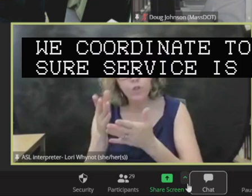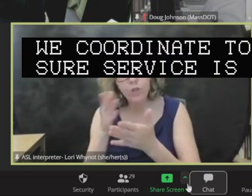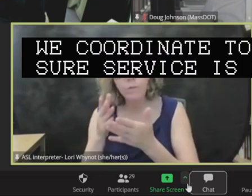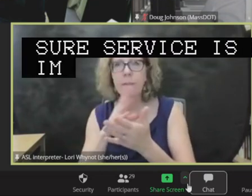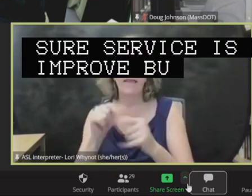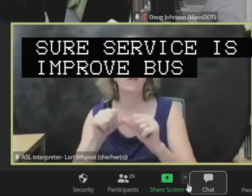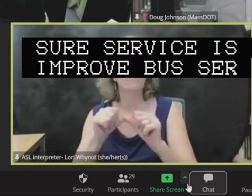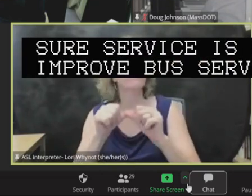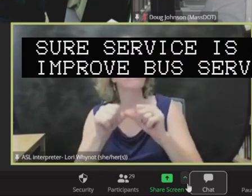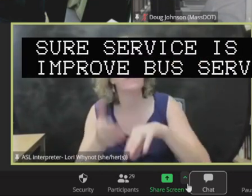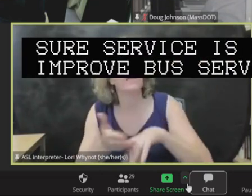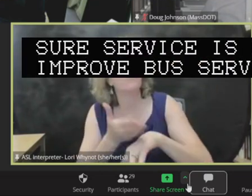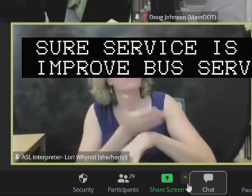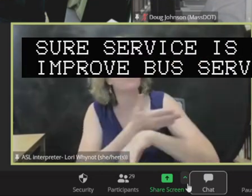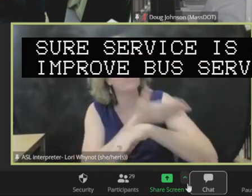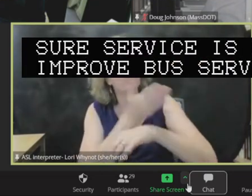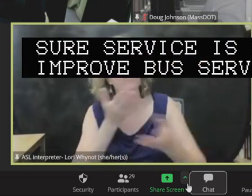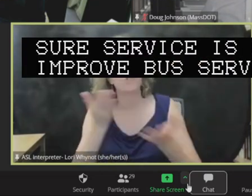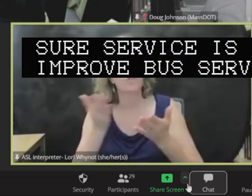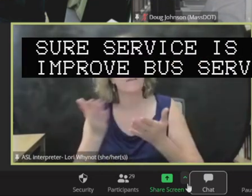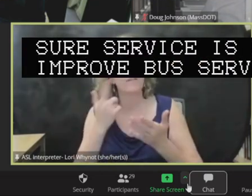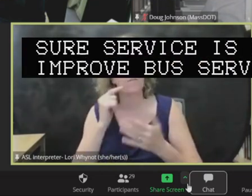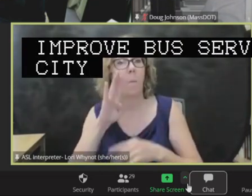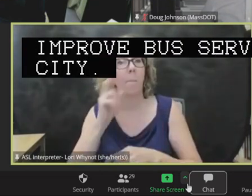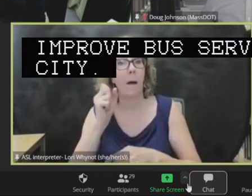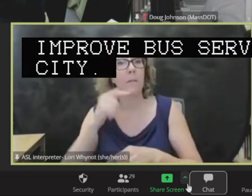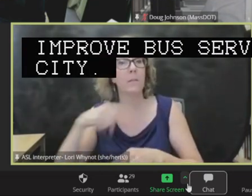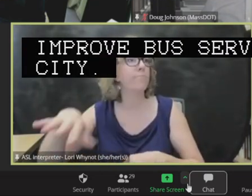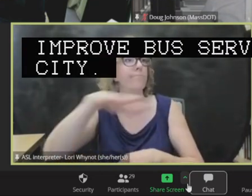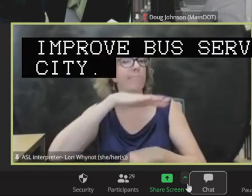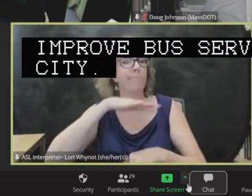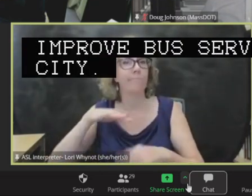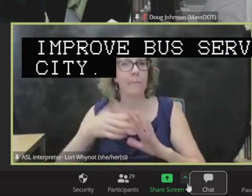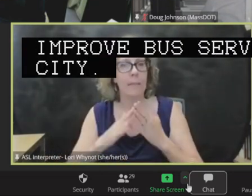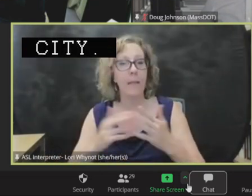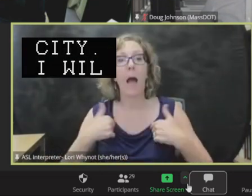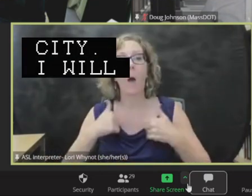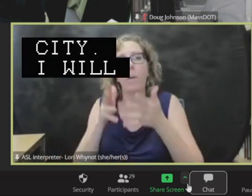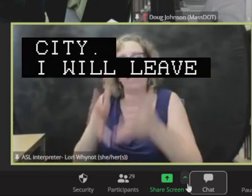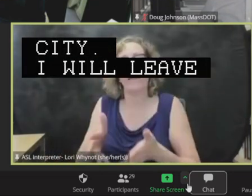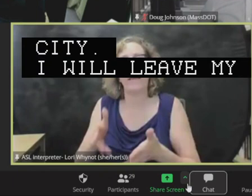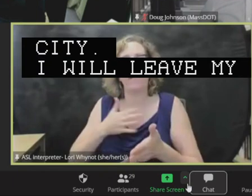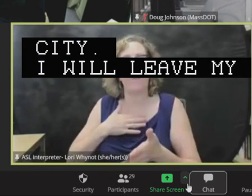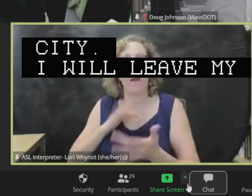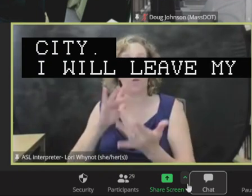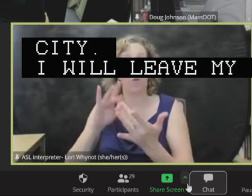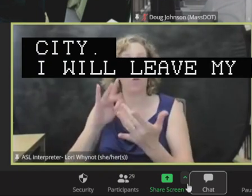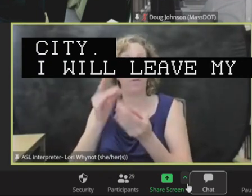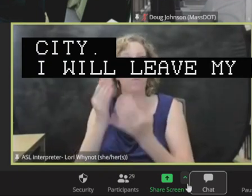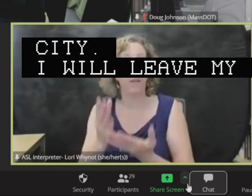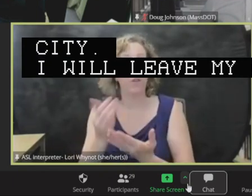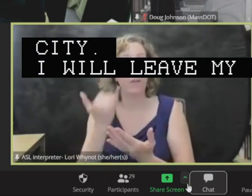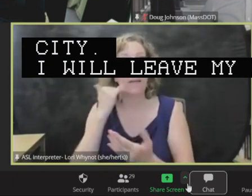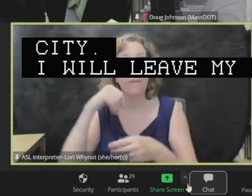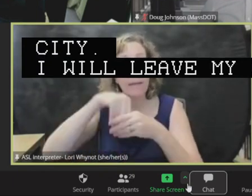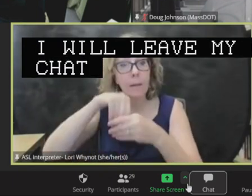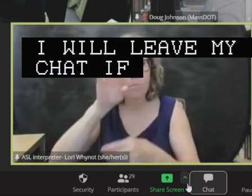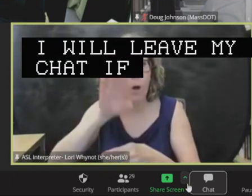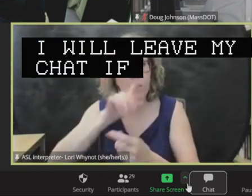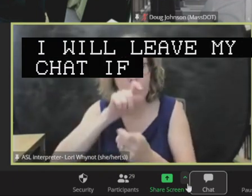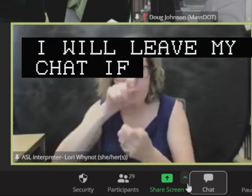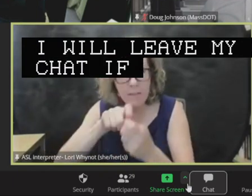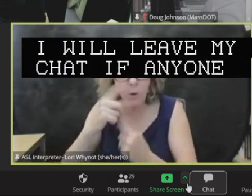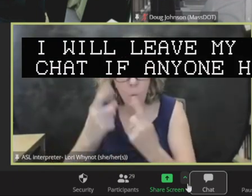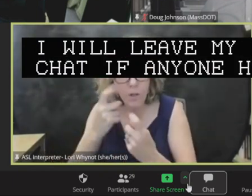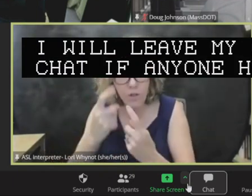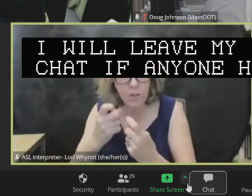city. I will leave my contact info in the chat. If people have any Boston specific questions or feedback, we